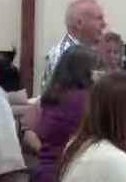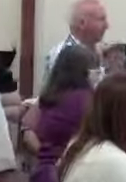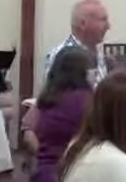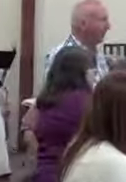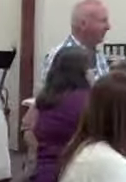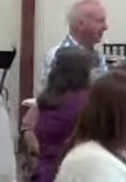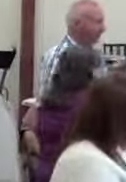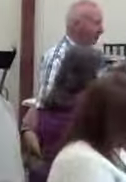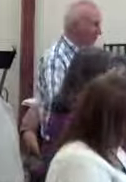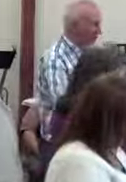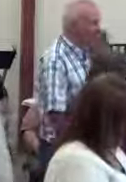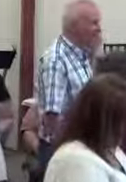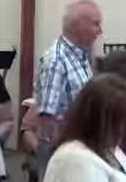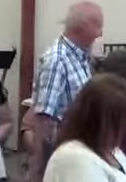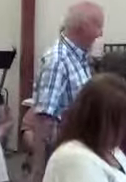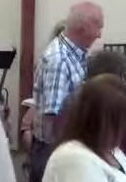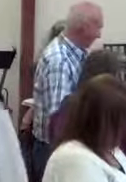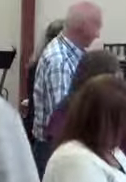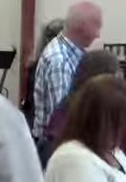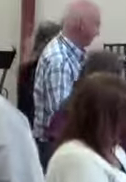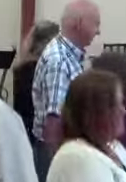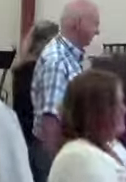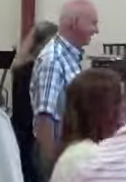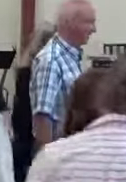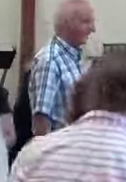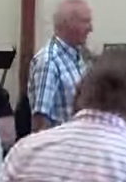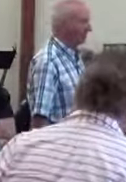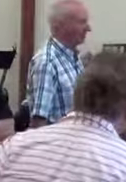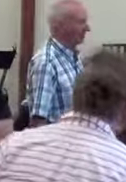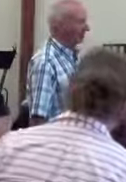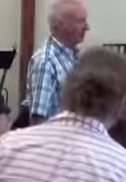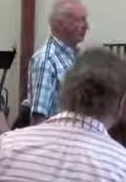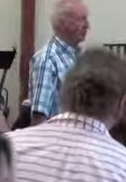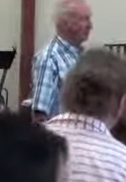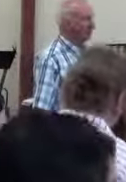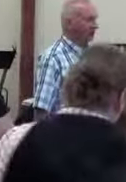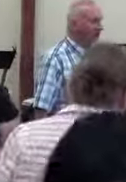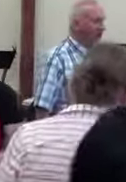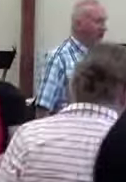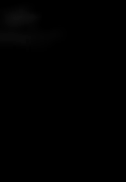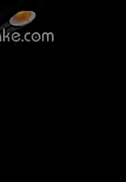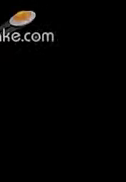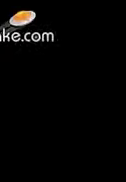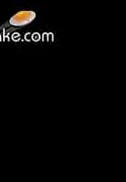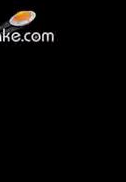Start smoothing stuff out. And then I like to do that.